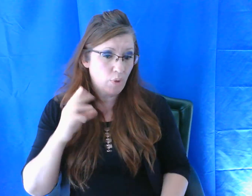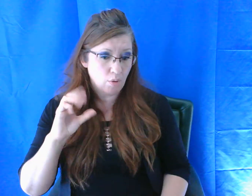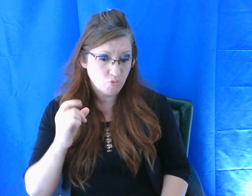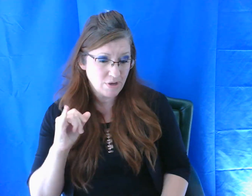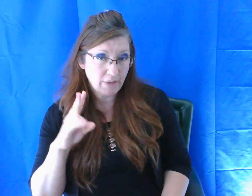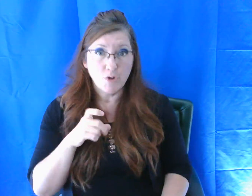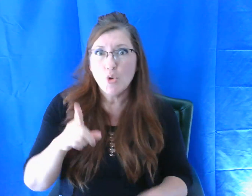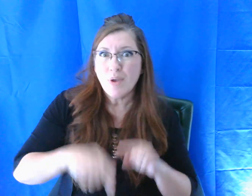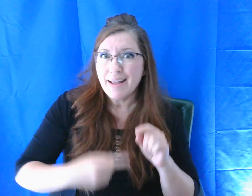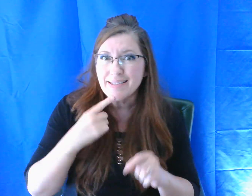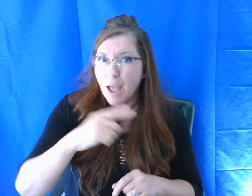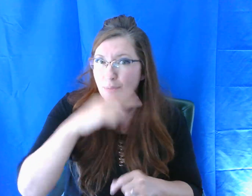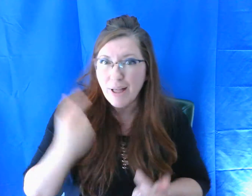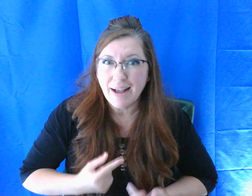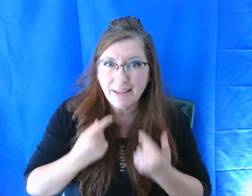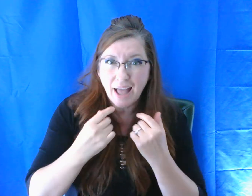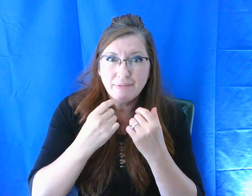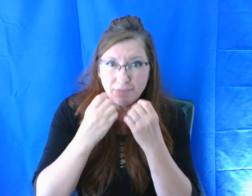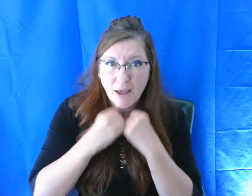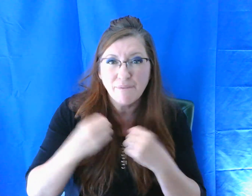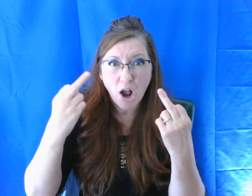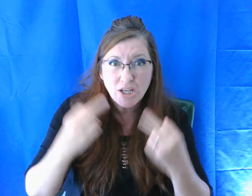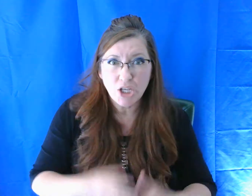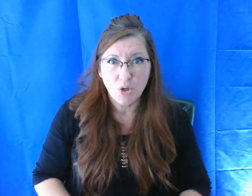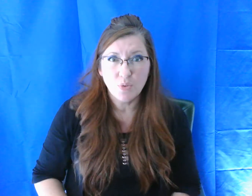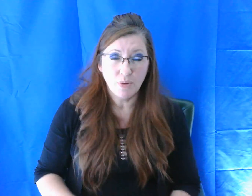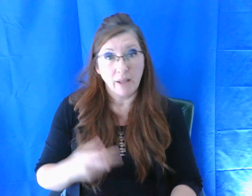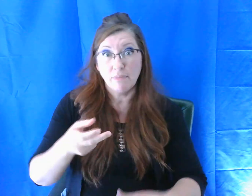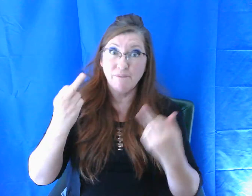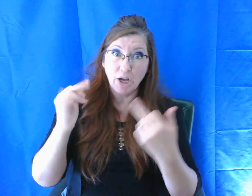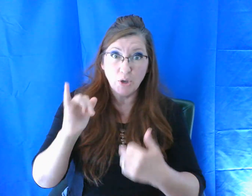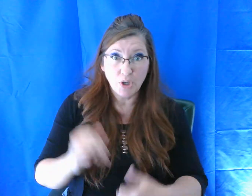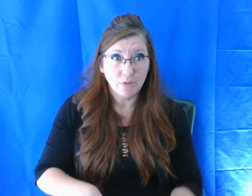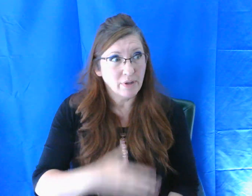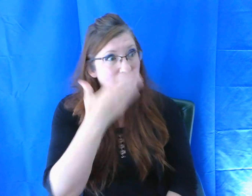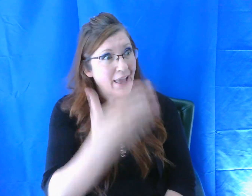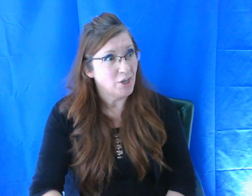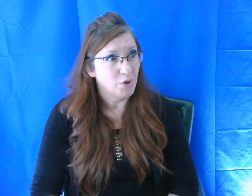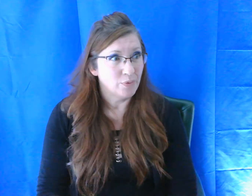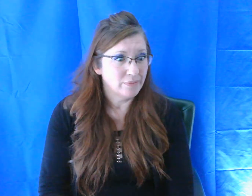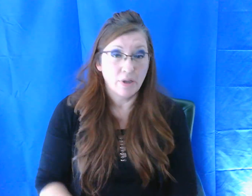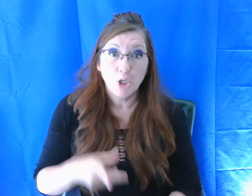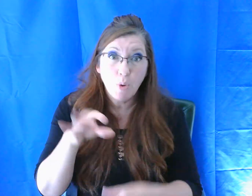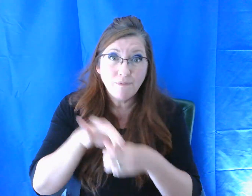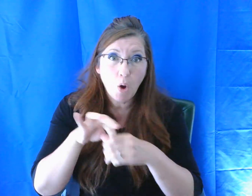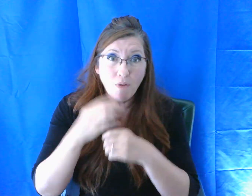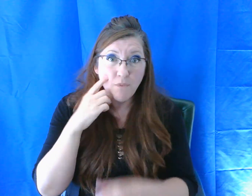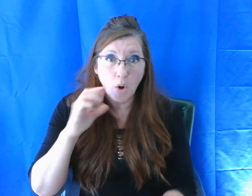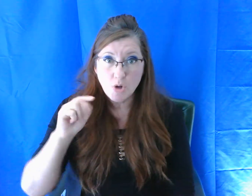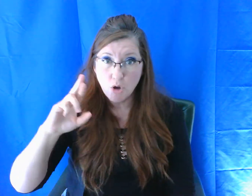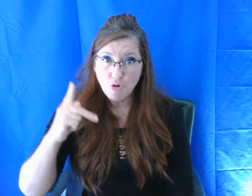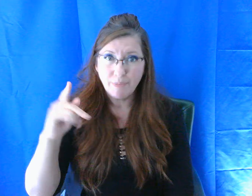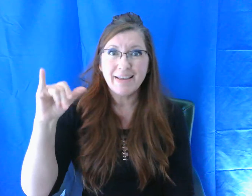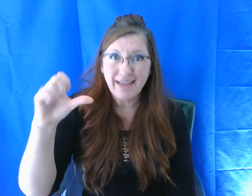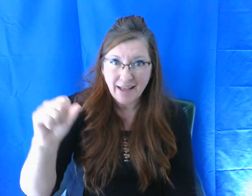Matter, you. Too. Thank you. Are you voting for Trump? Yep. White